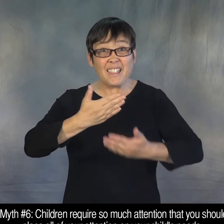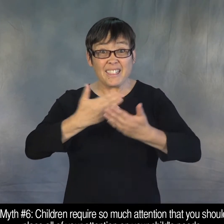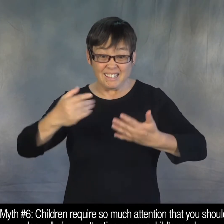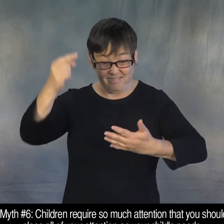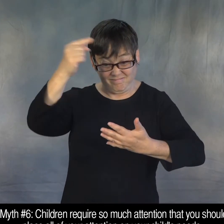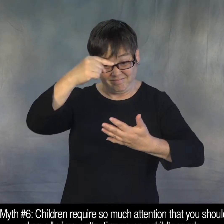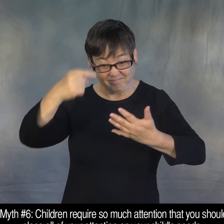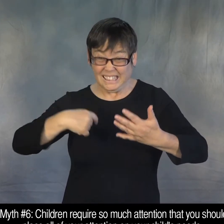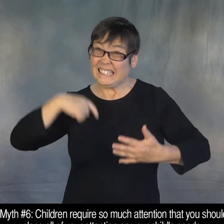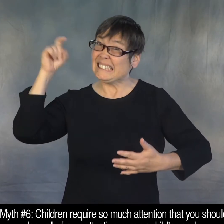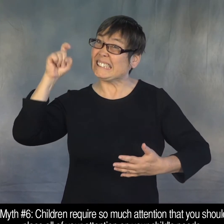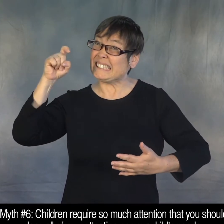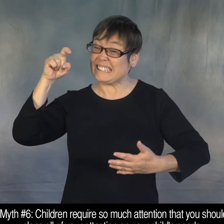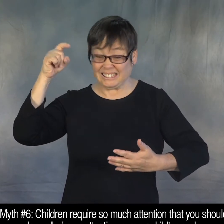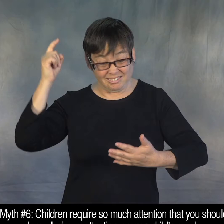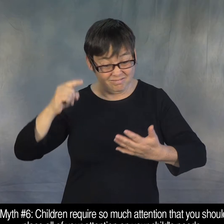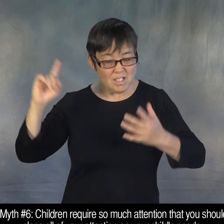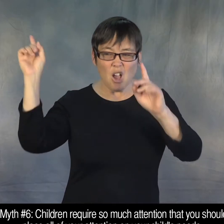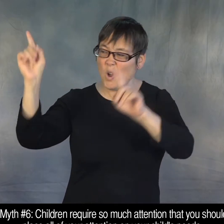attention on your child's needs.